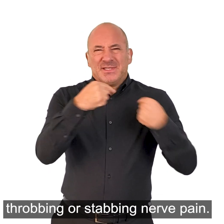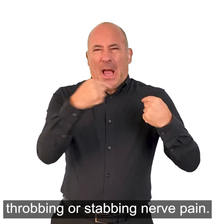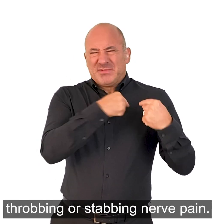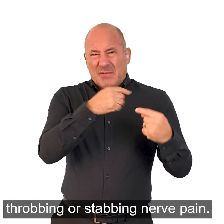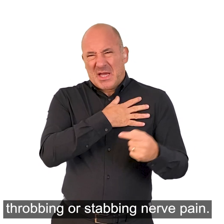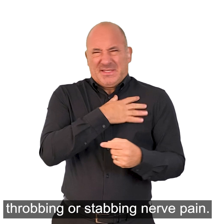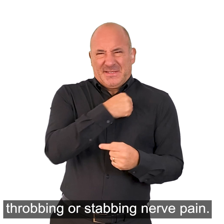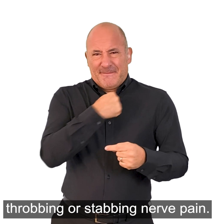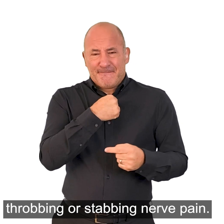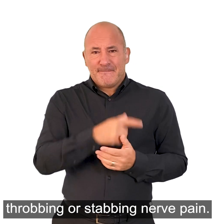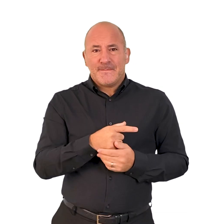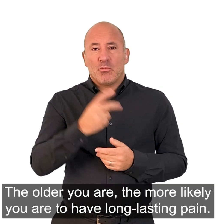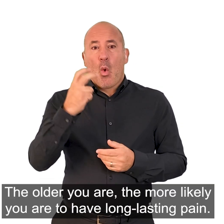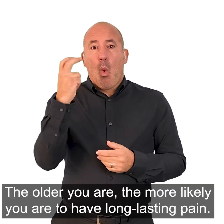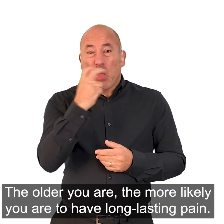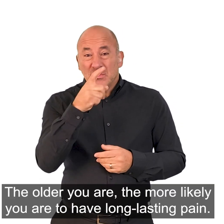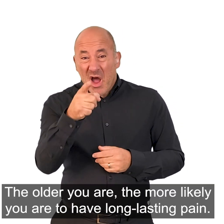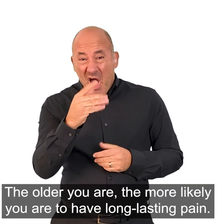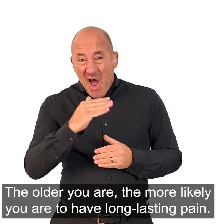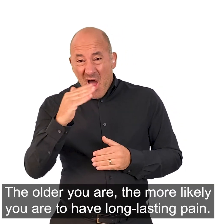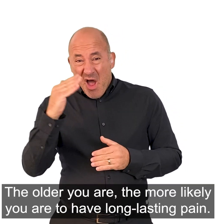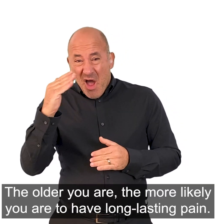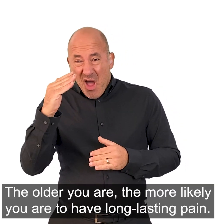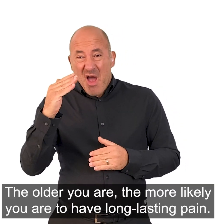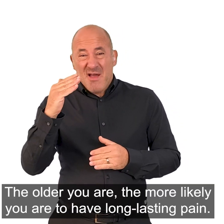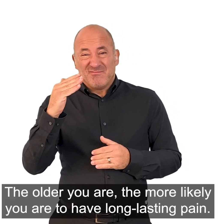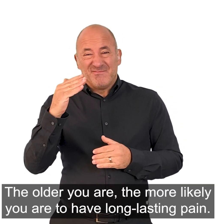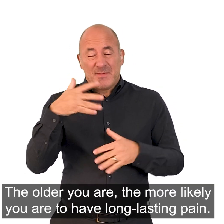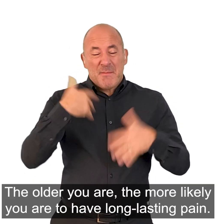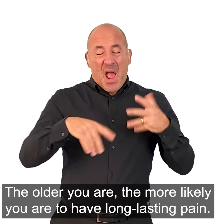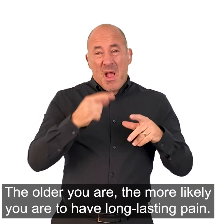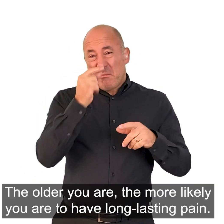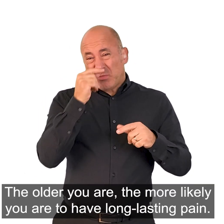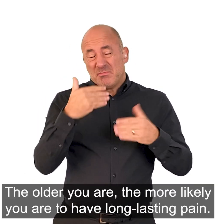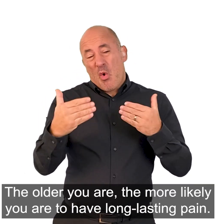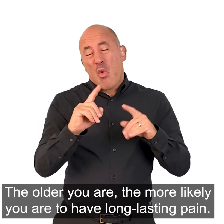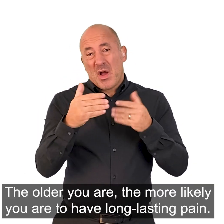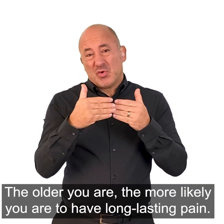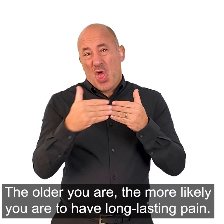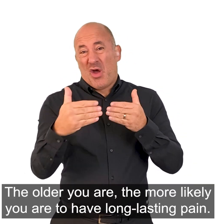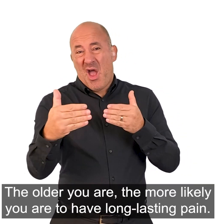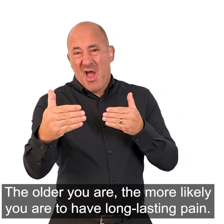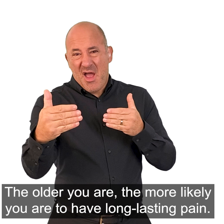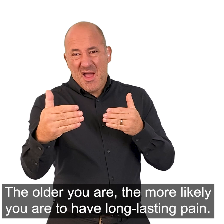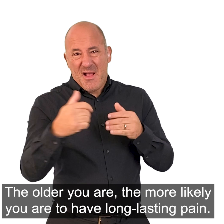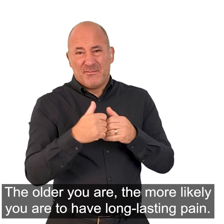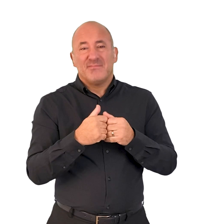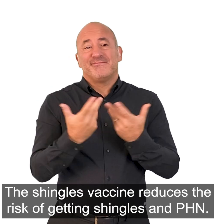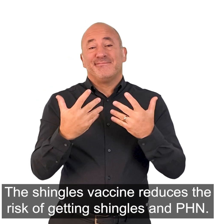nerve pain. The older you are, the more likely you are to have long-lasting pain.